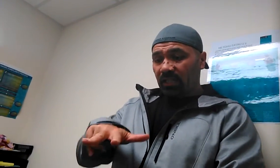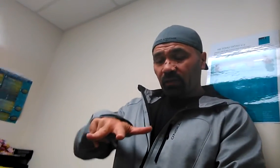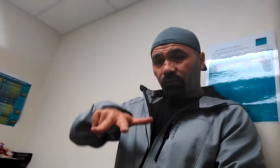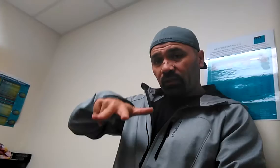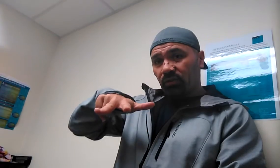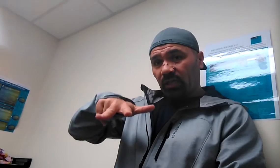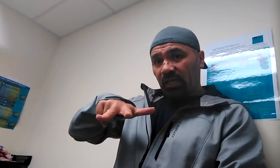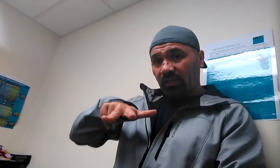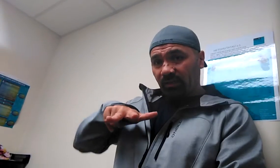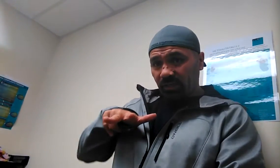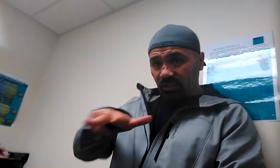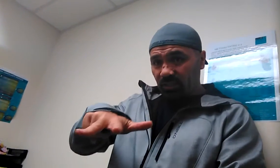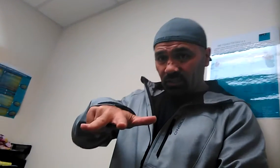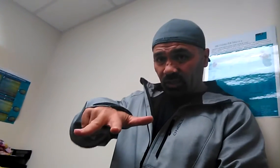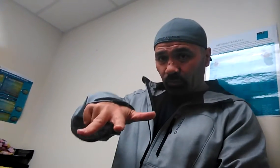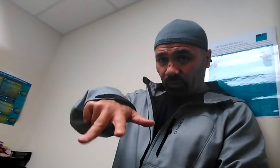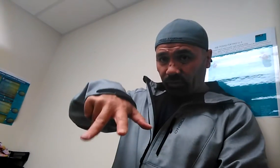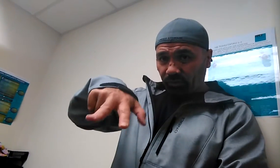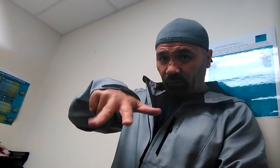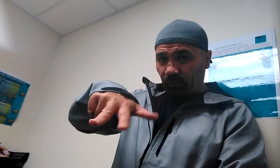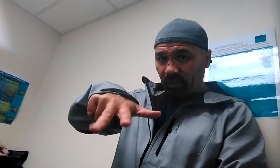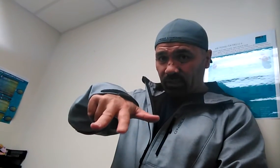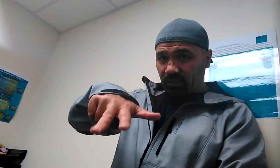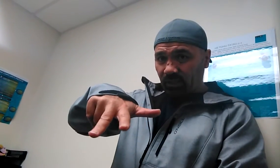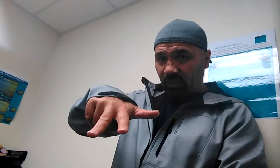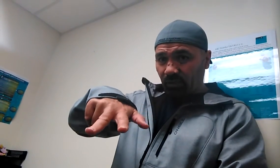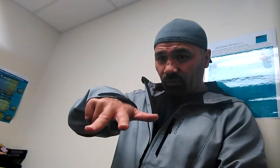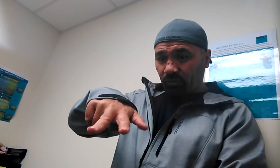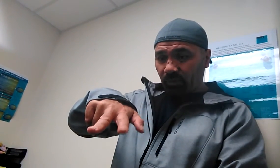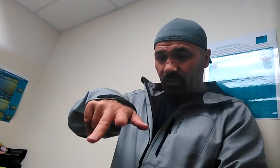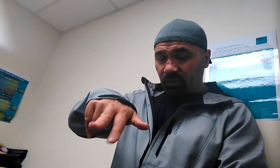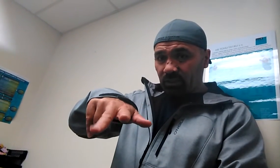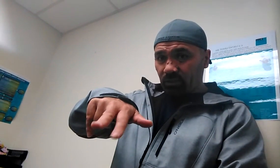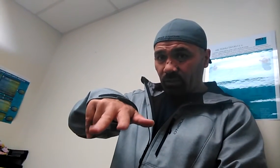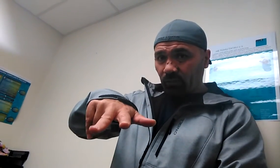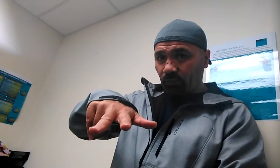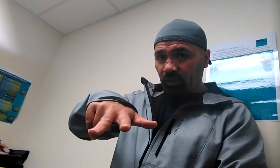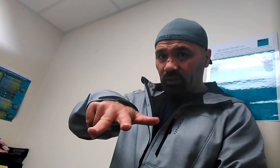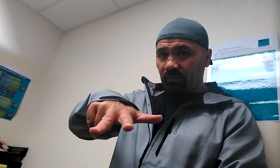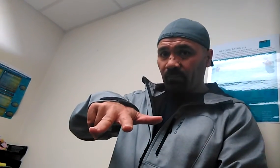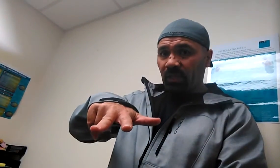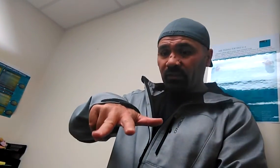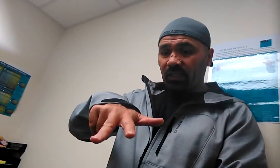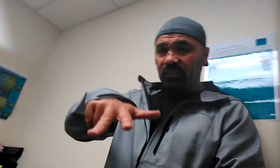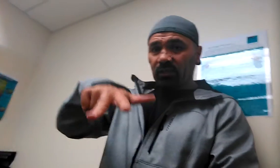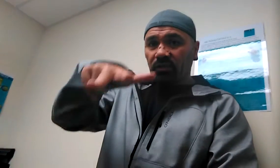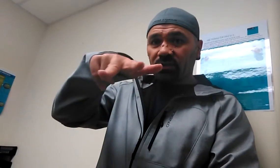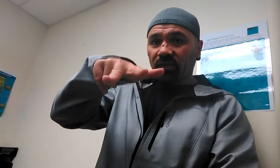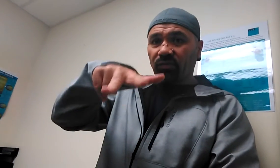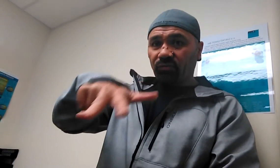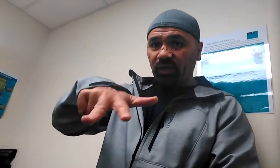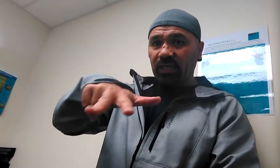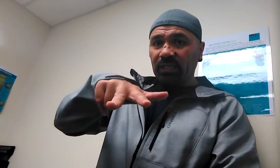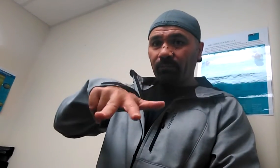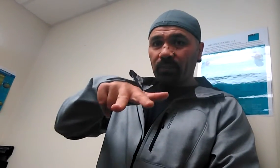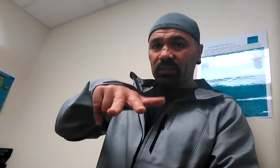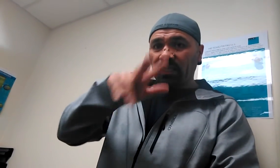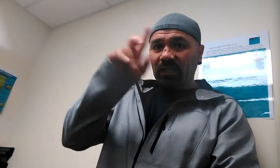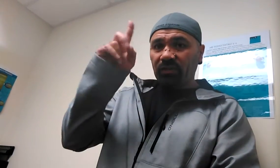then if we do that r sign with 3 fingers sticking out, your thumb and these 2 other fingers, that denotes the 3 numbers that are